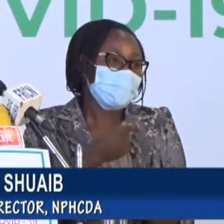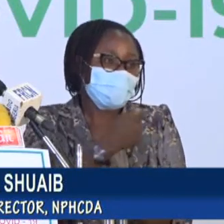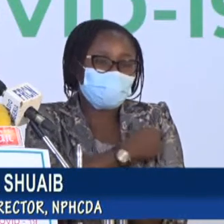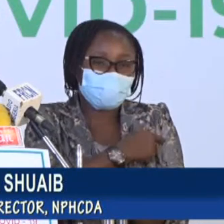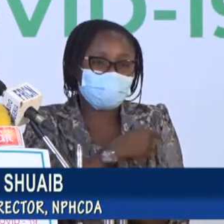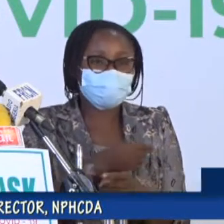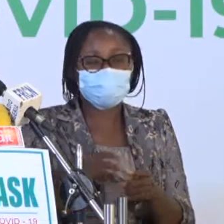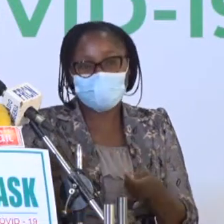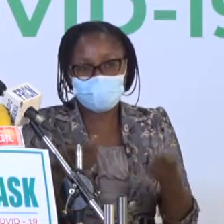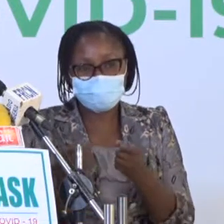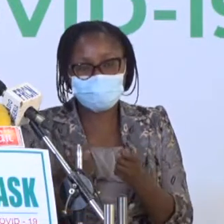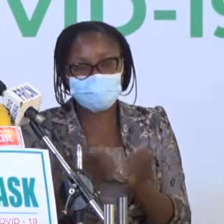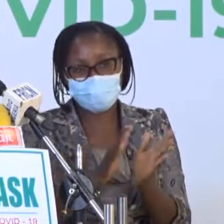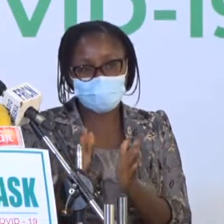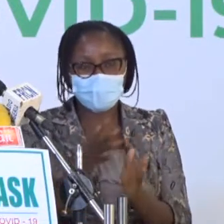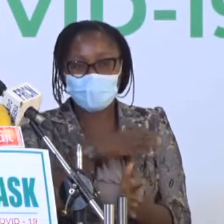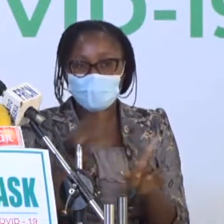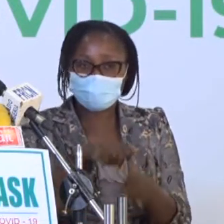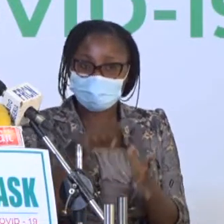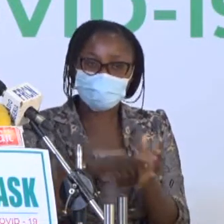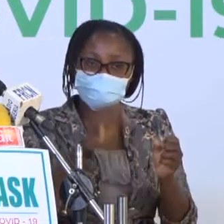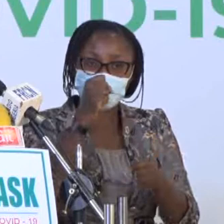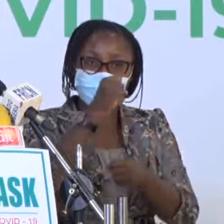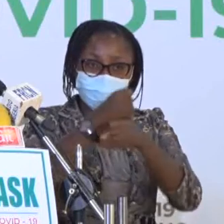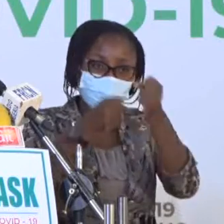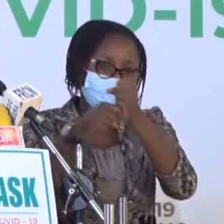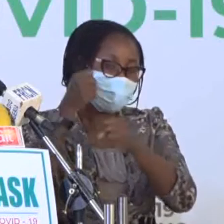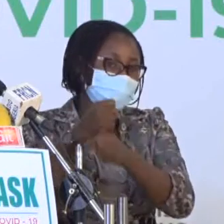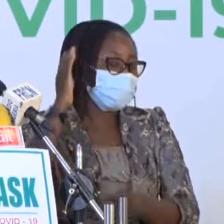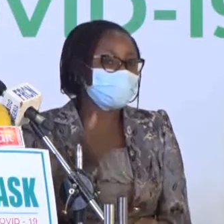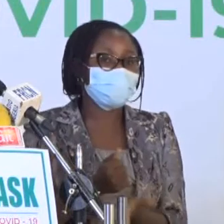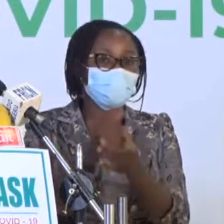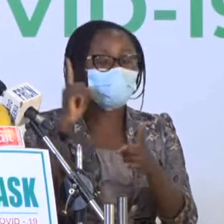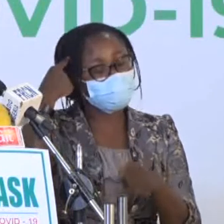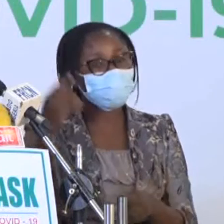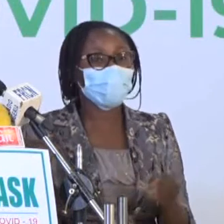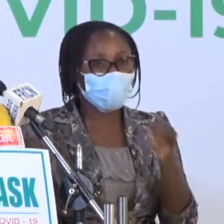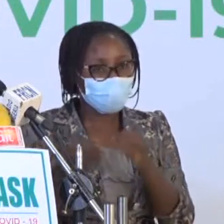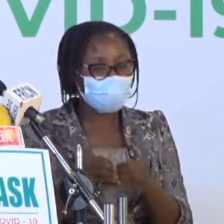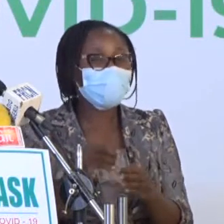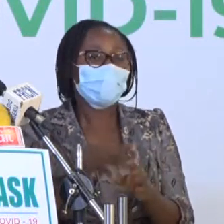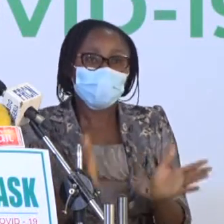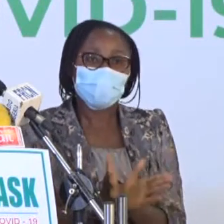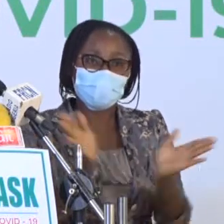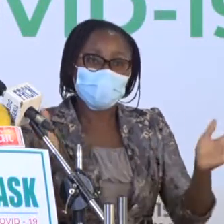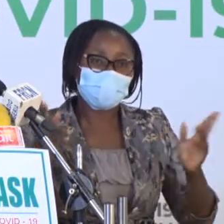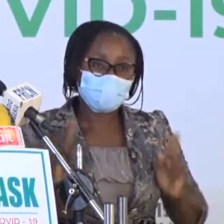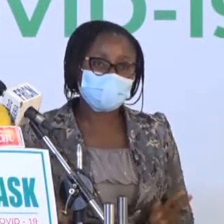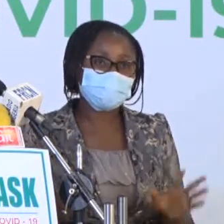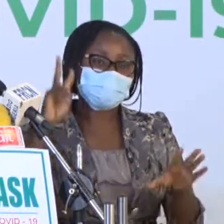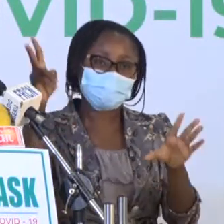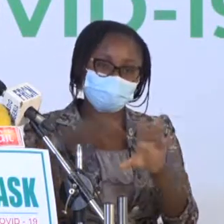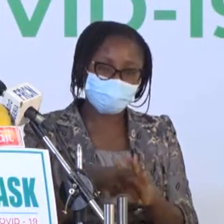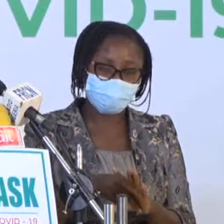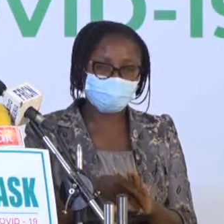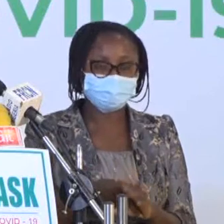Management Scheme, as this structure will be further deployed for further public health interventions.